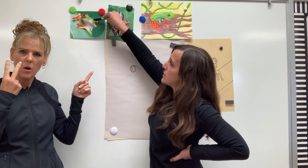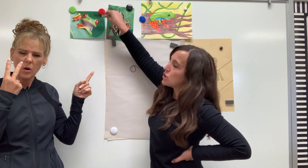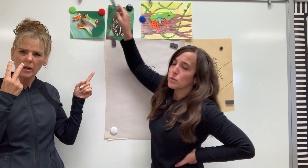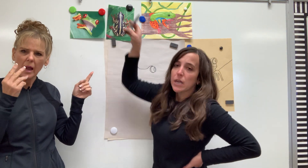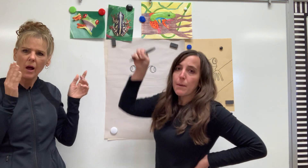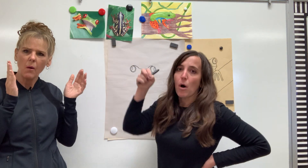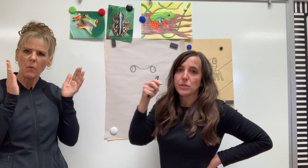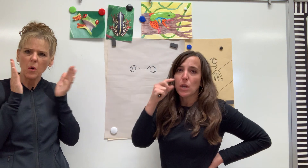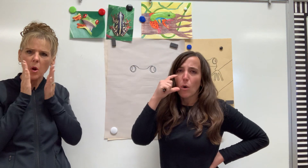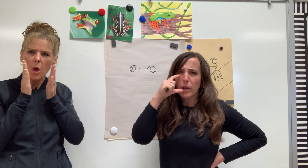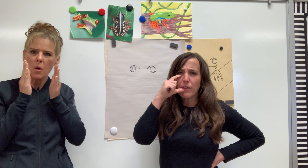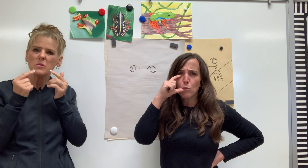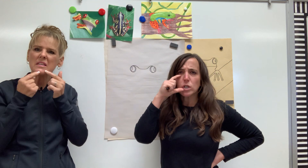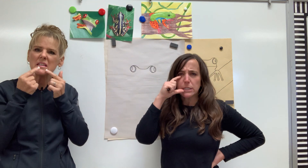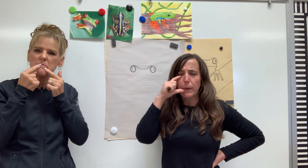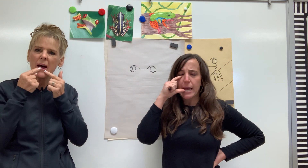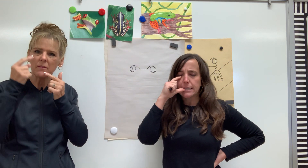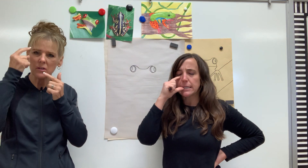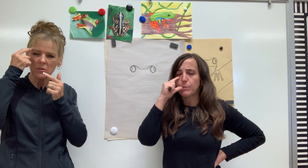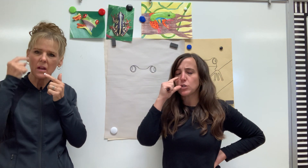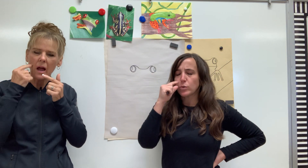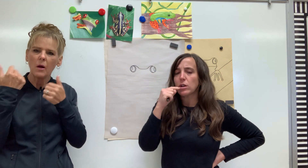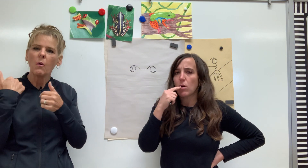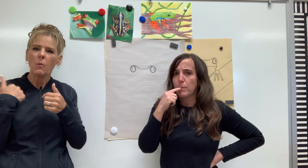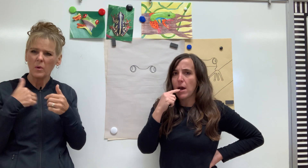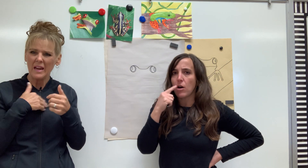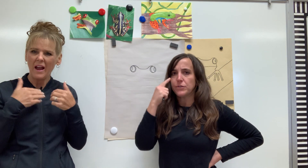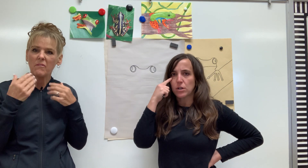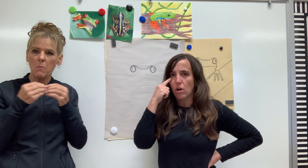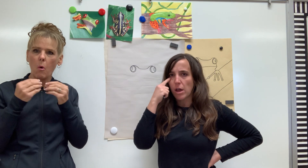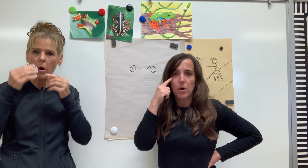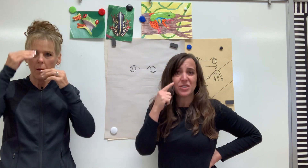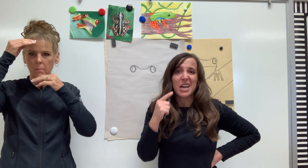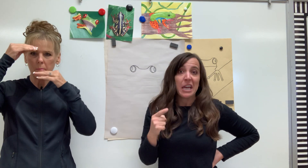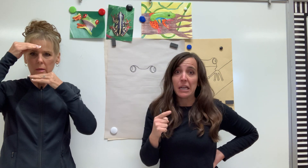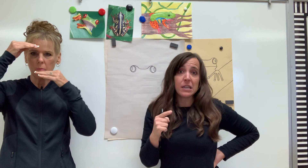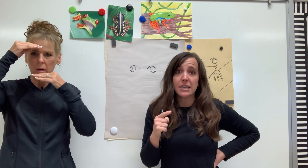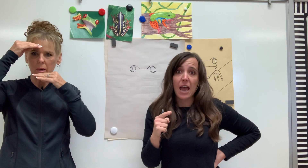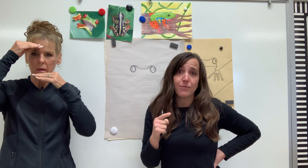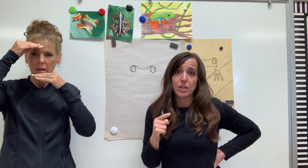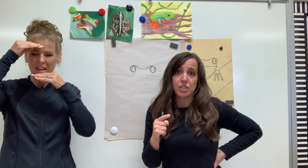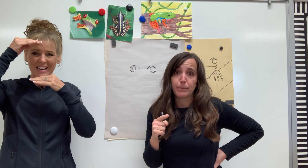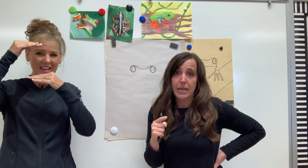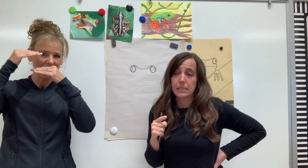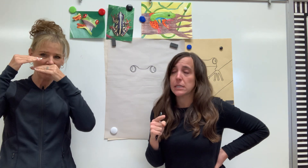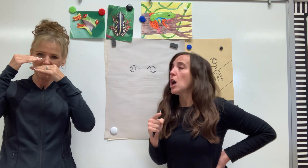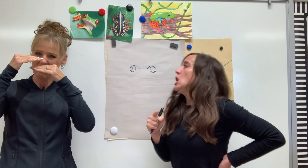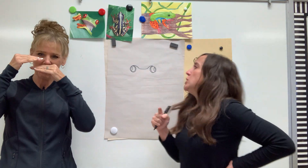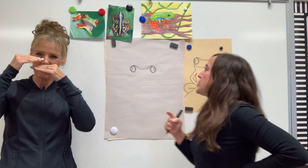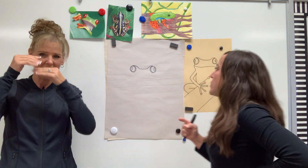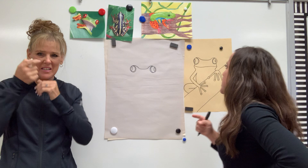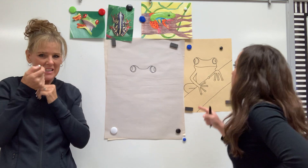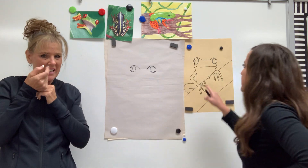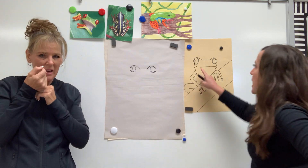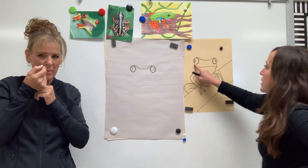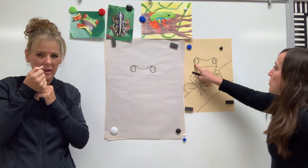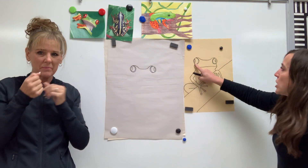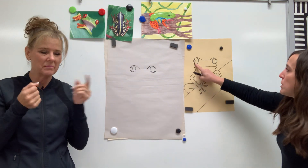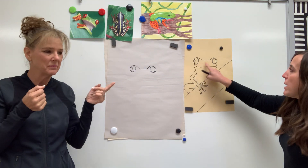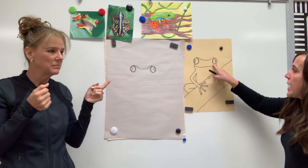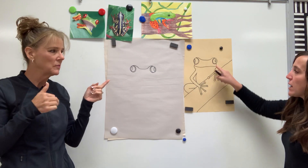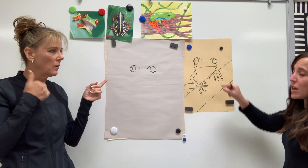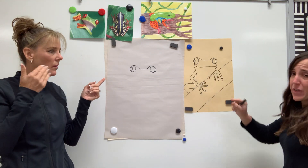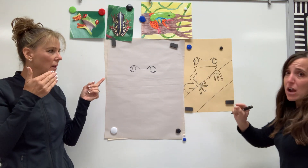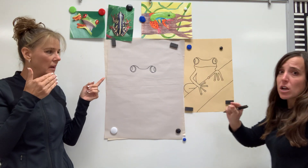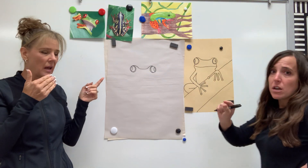mouth is to his eyeballs. We have more space in between our mouths and our eyeballs. He doesn't have much space. So the next line that we're